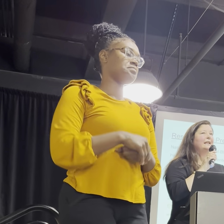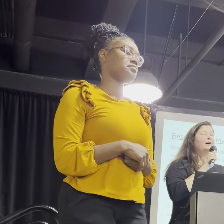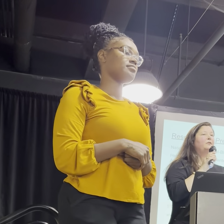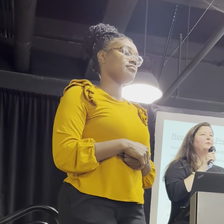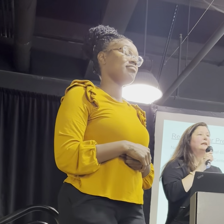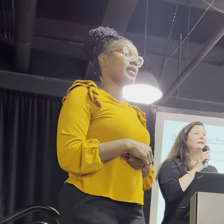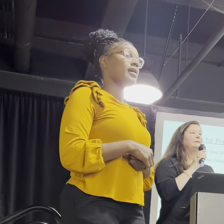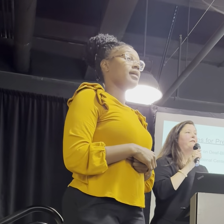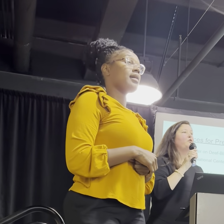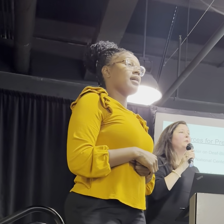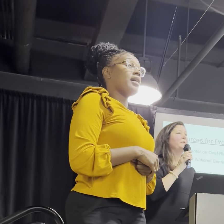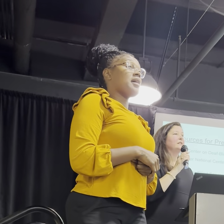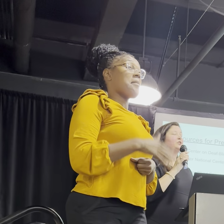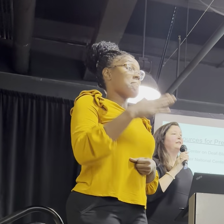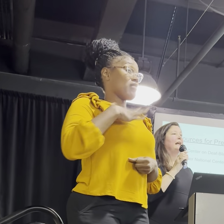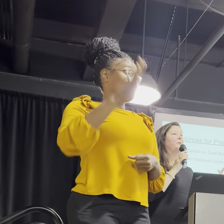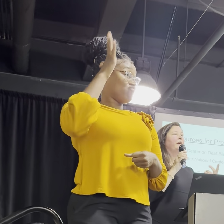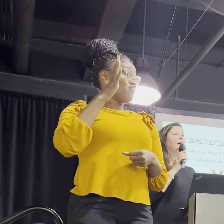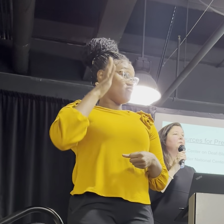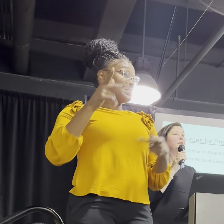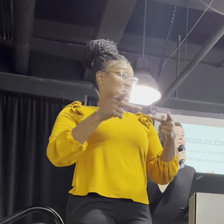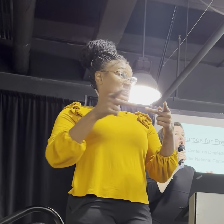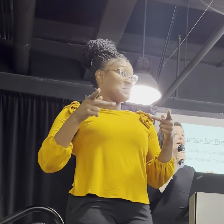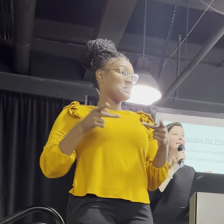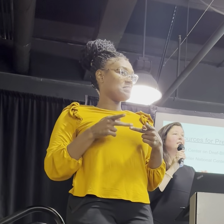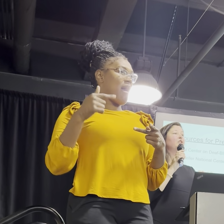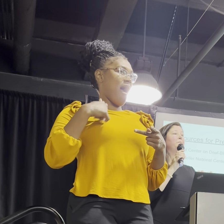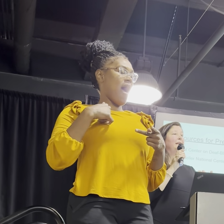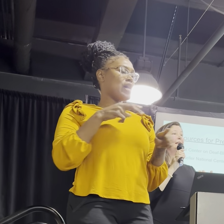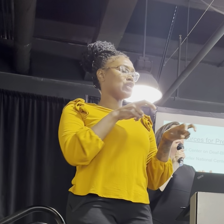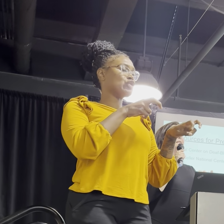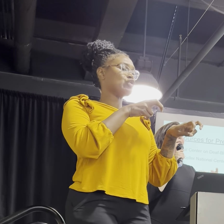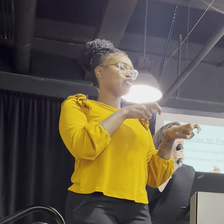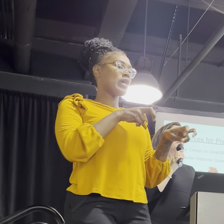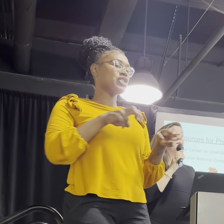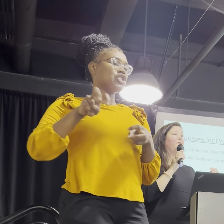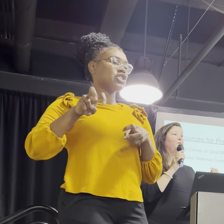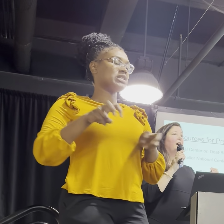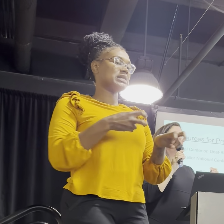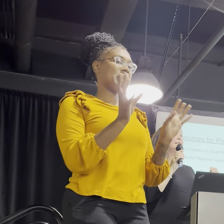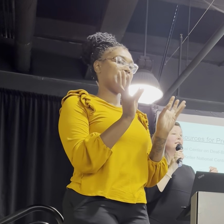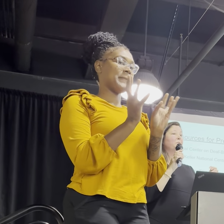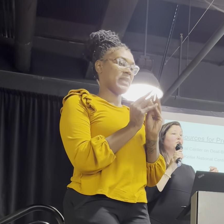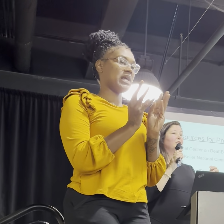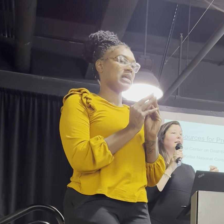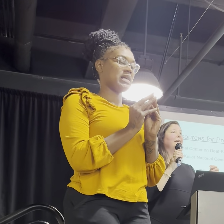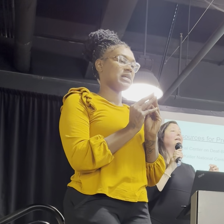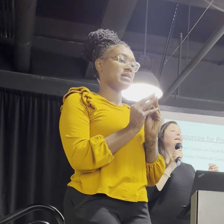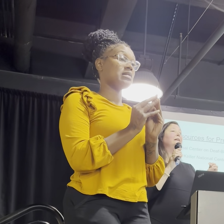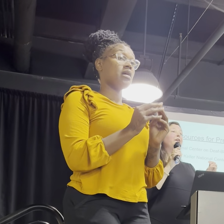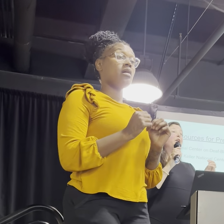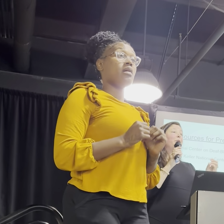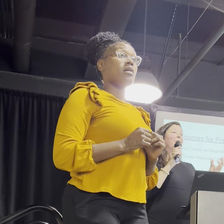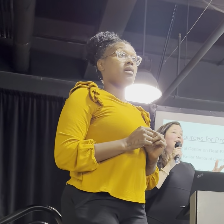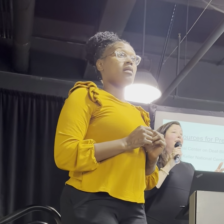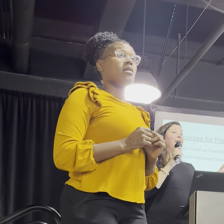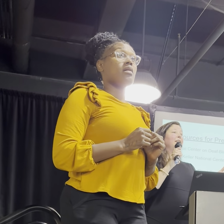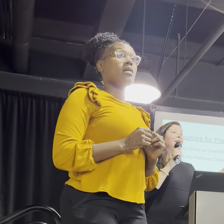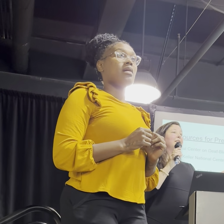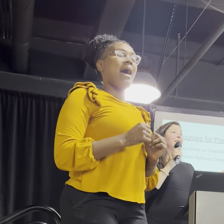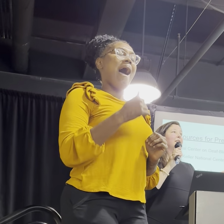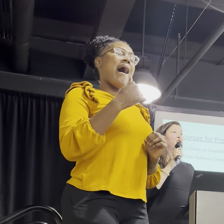And I know in my former position that I would come to some transition meetings with some of you guys, especially because